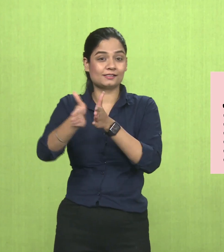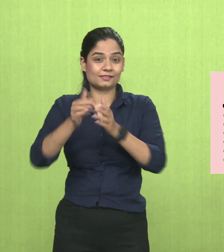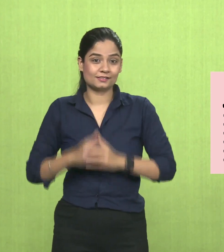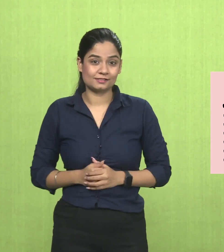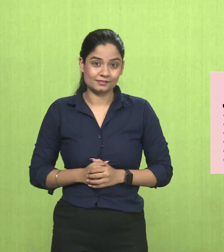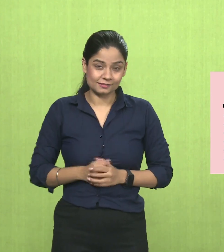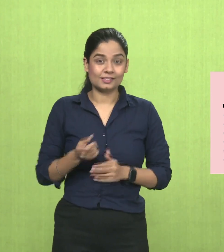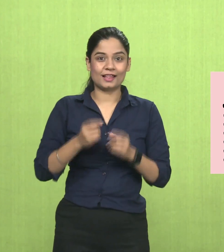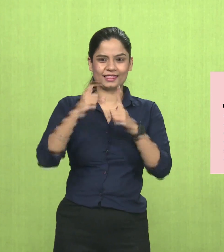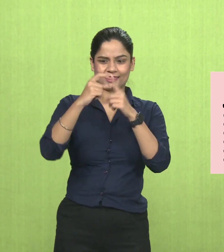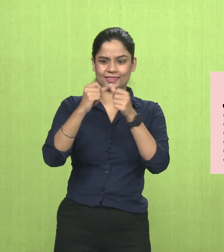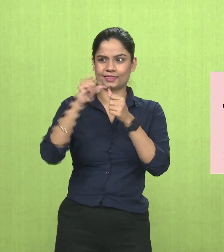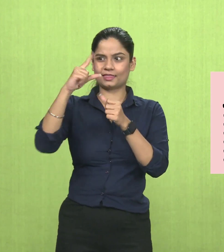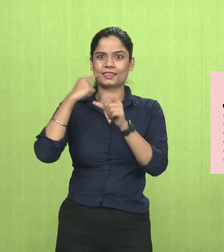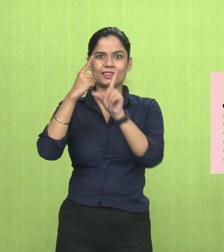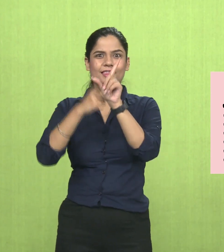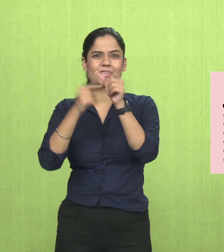lassi, dalia,